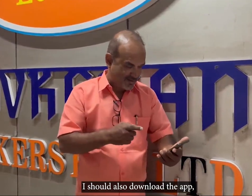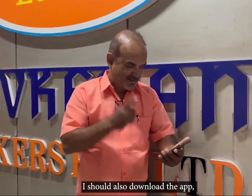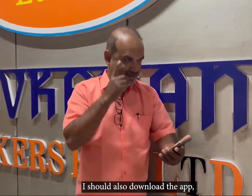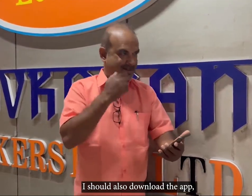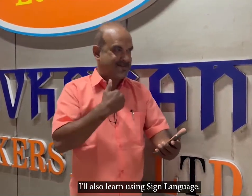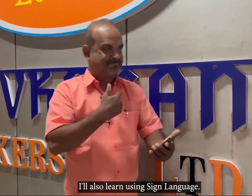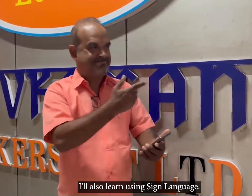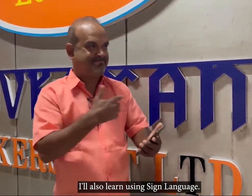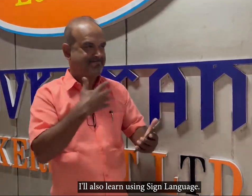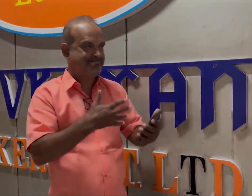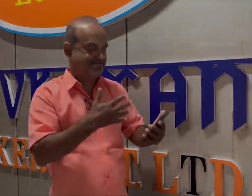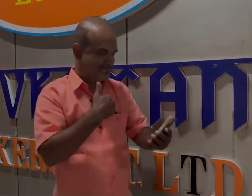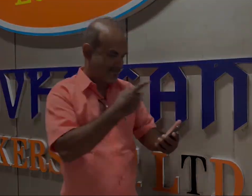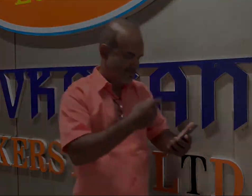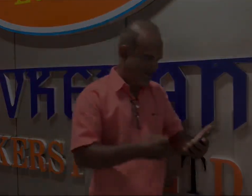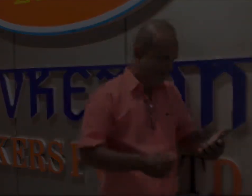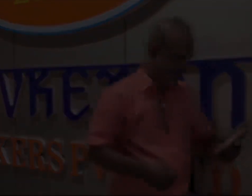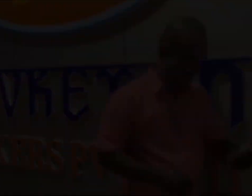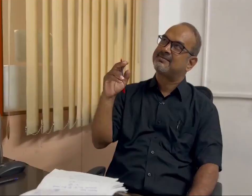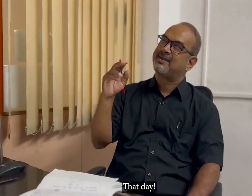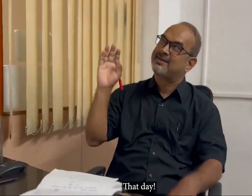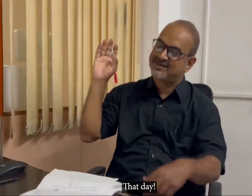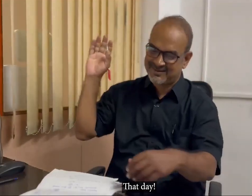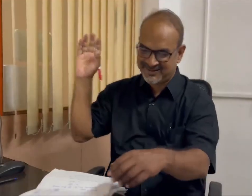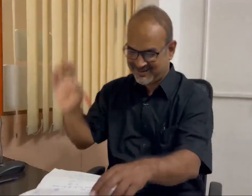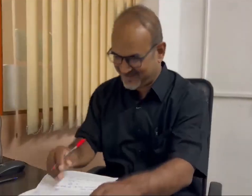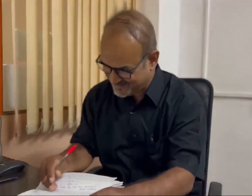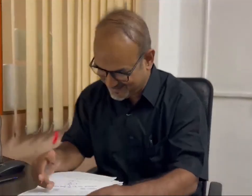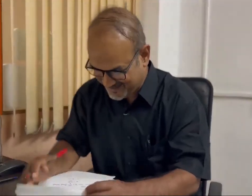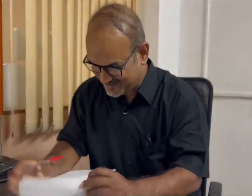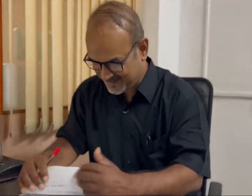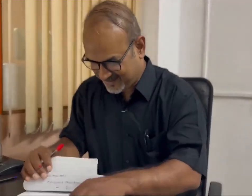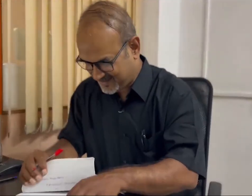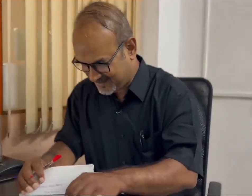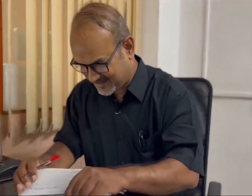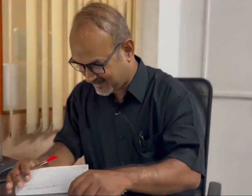DEF ISL app and start learning sign language. That day.